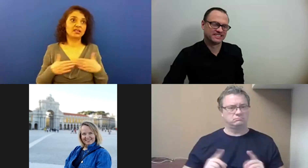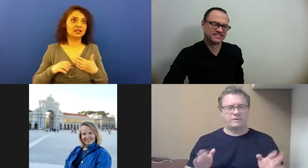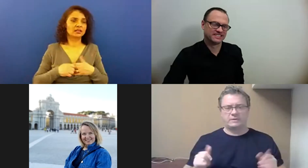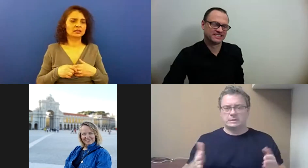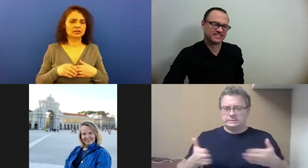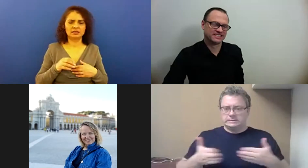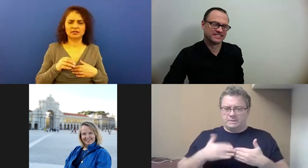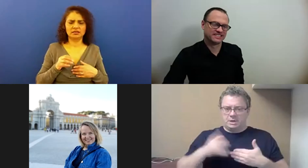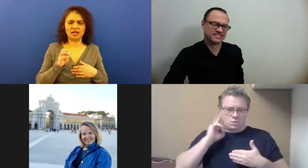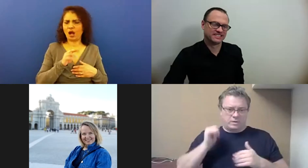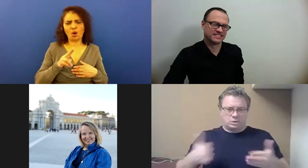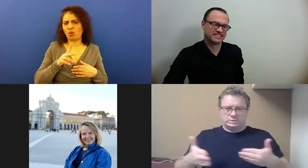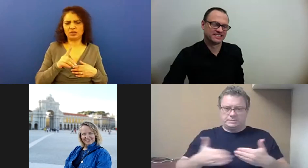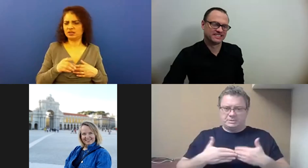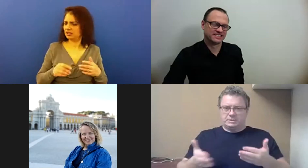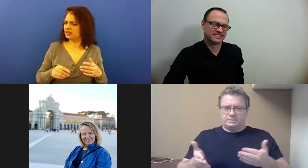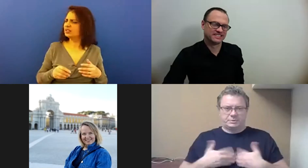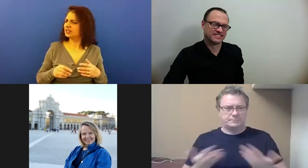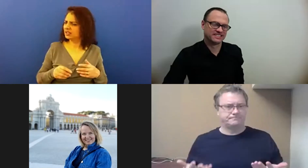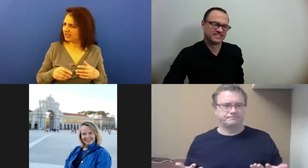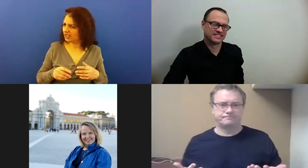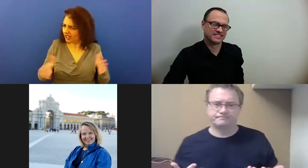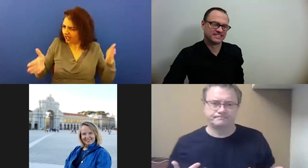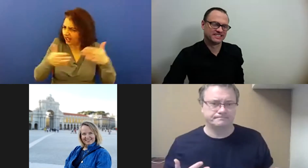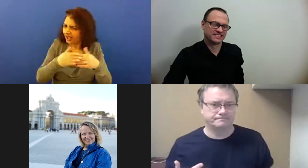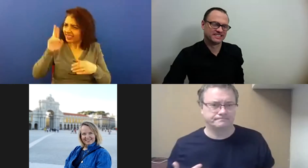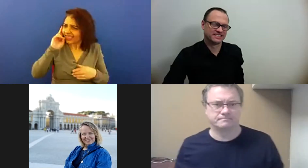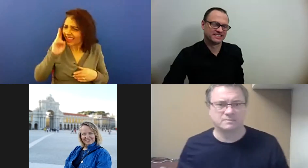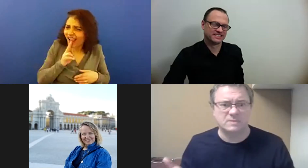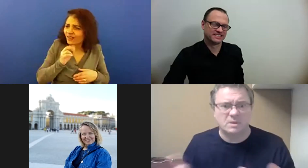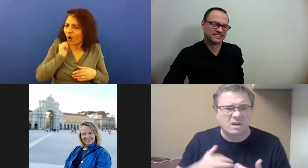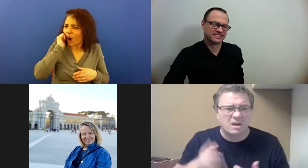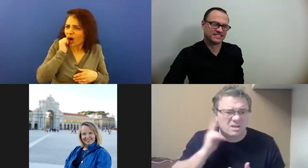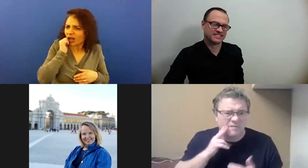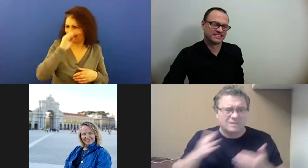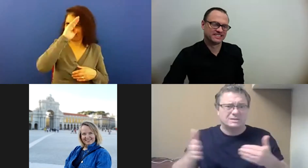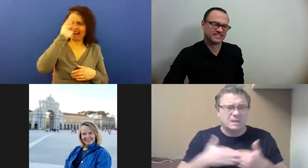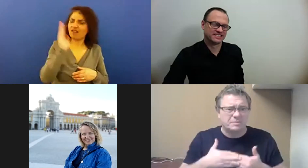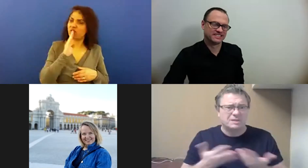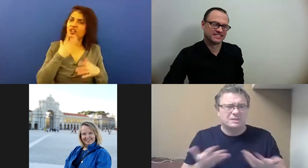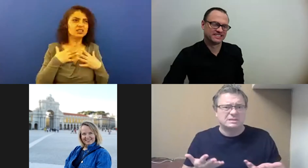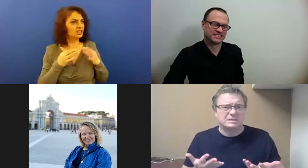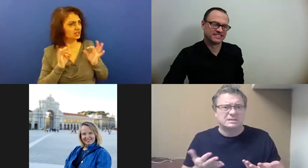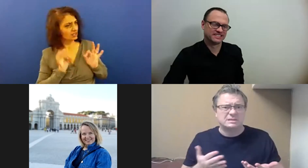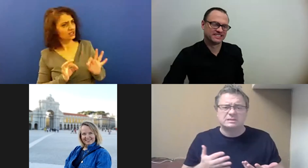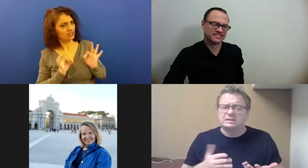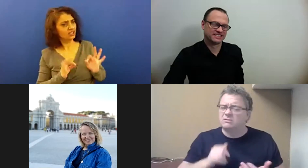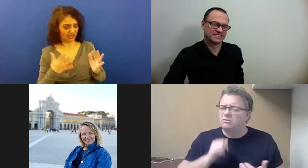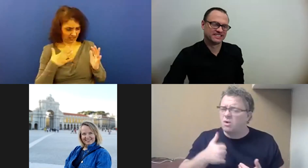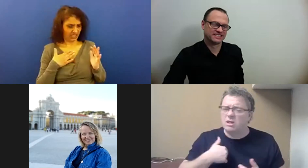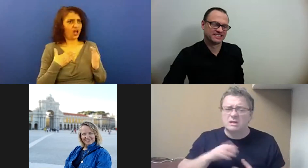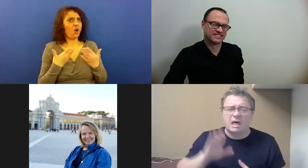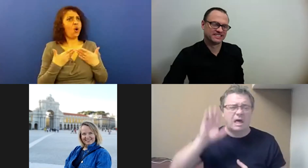one standing up as a politician. And the EUD told me, what?